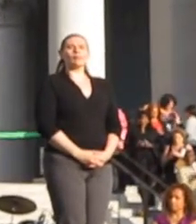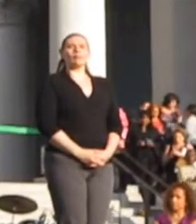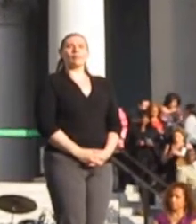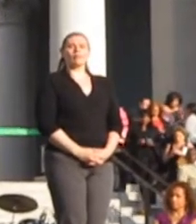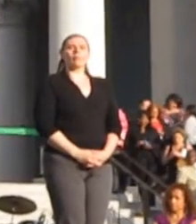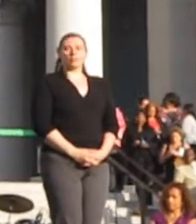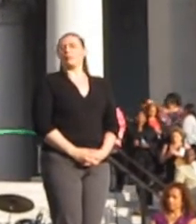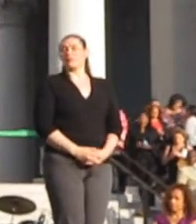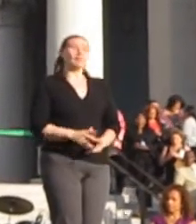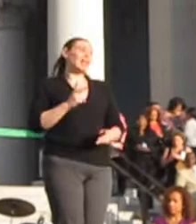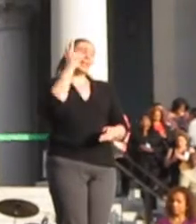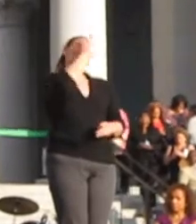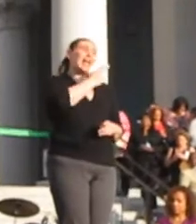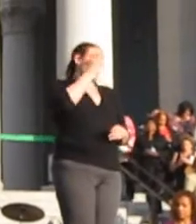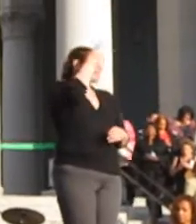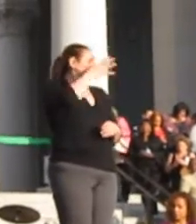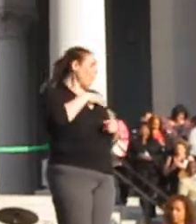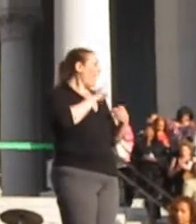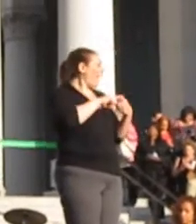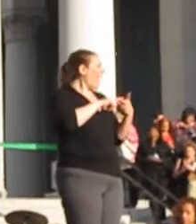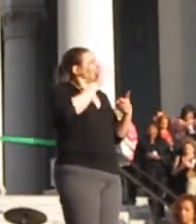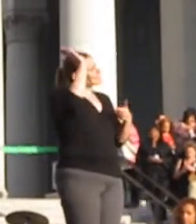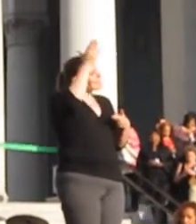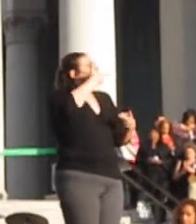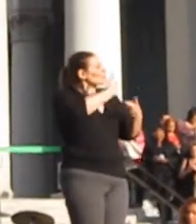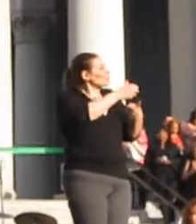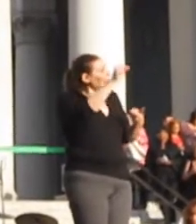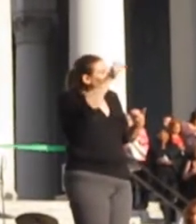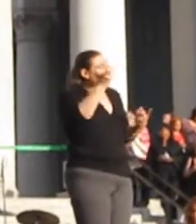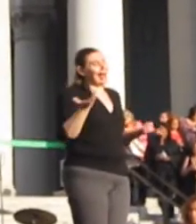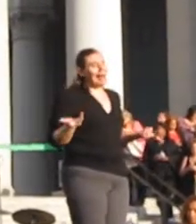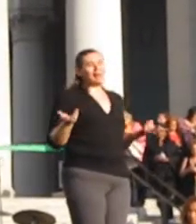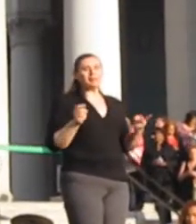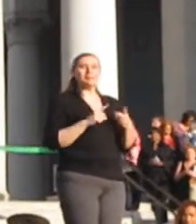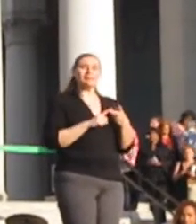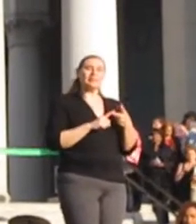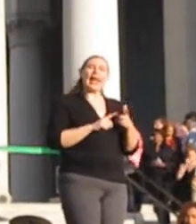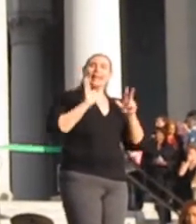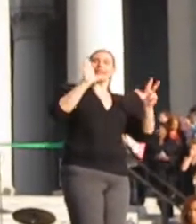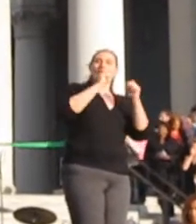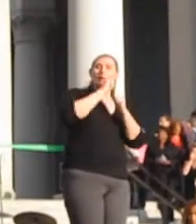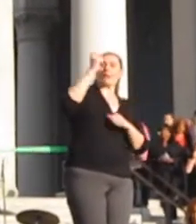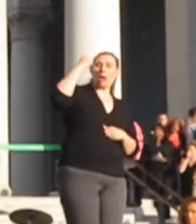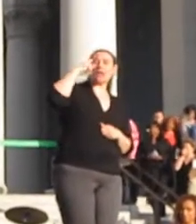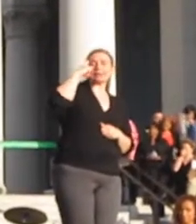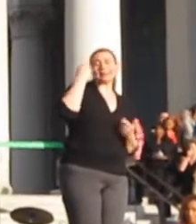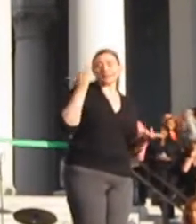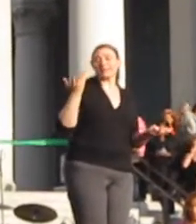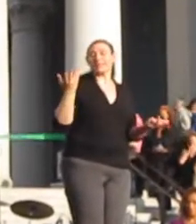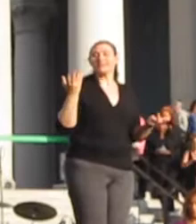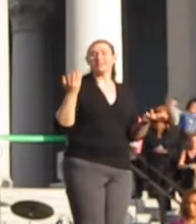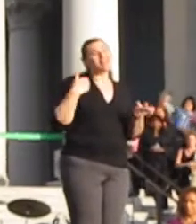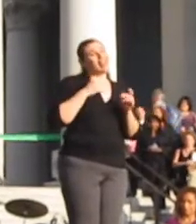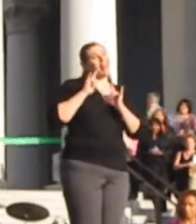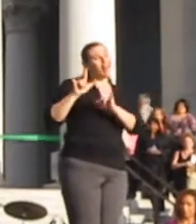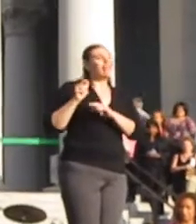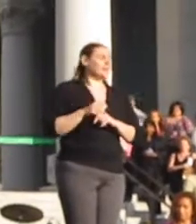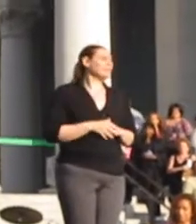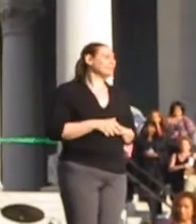yeah, he's a good-looking guy, and he gives a great speech, and he's a great politician, and I love